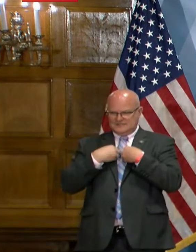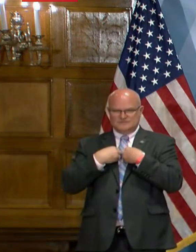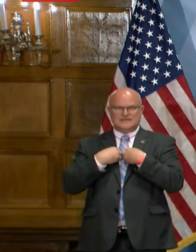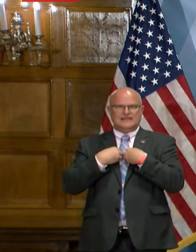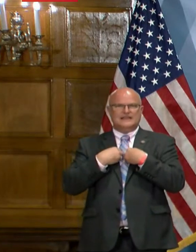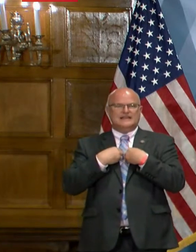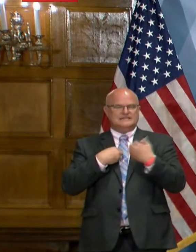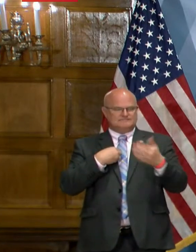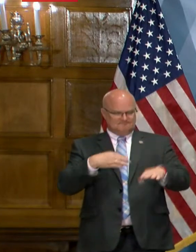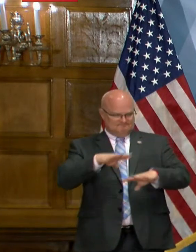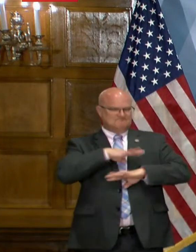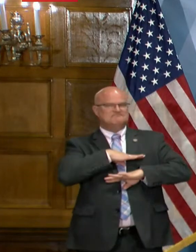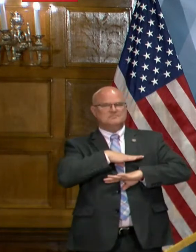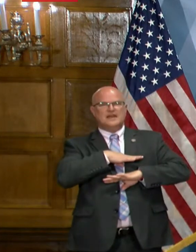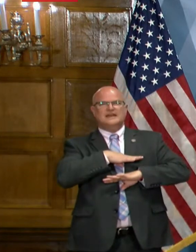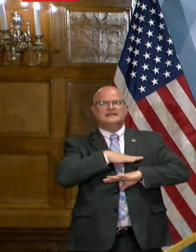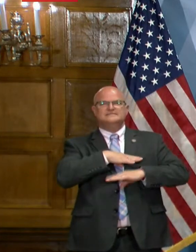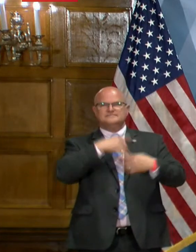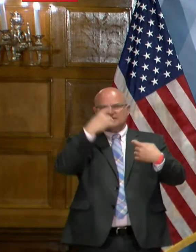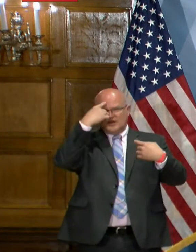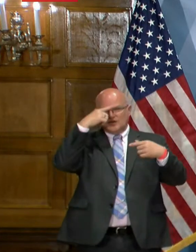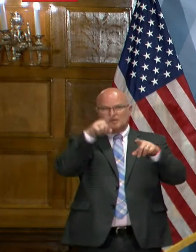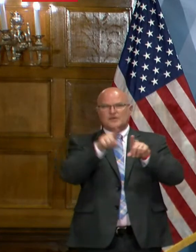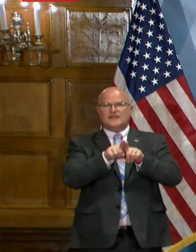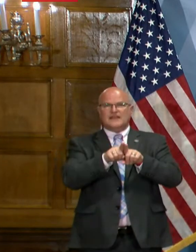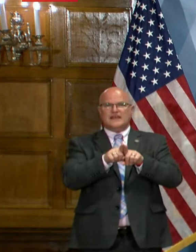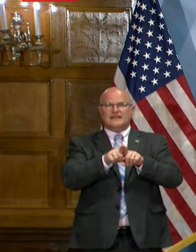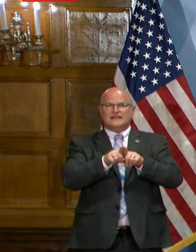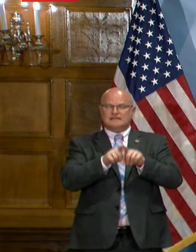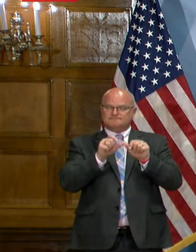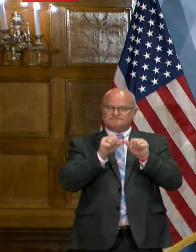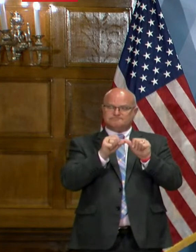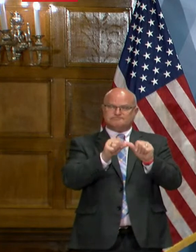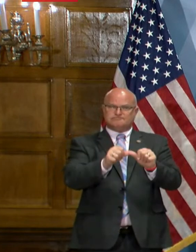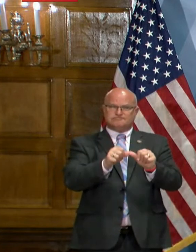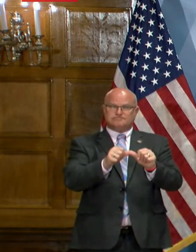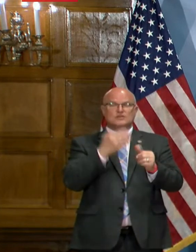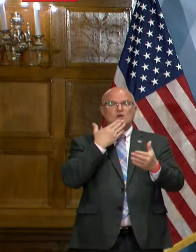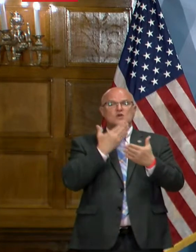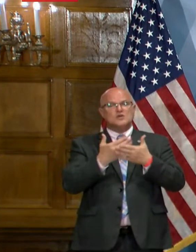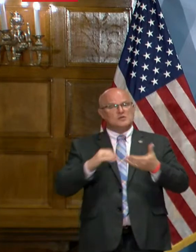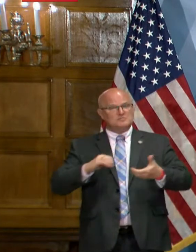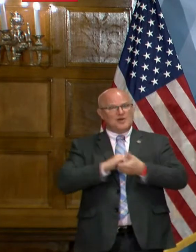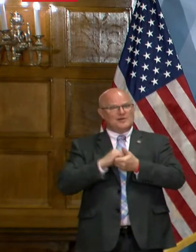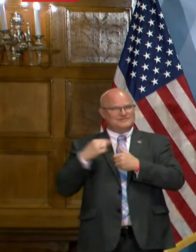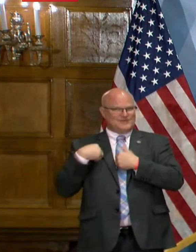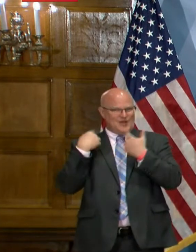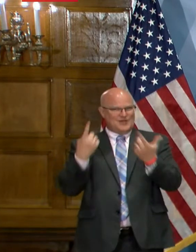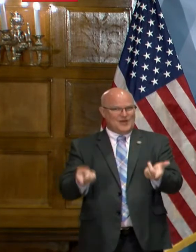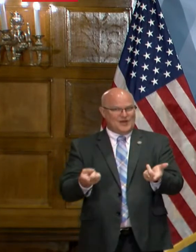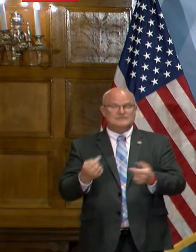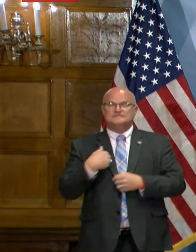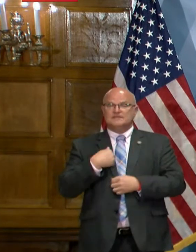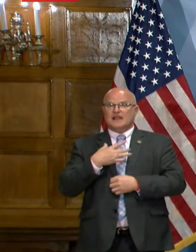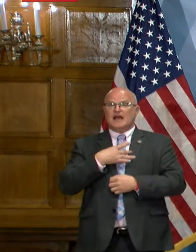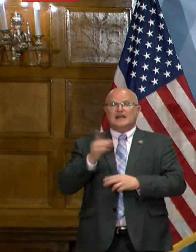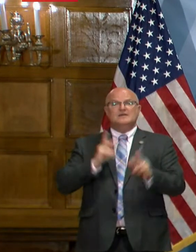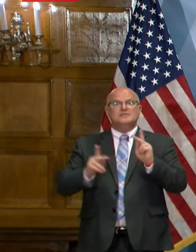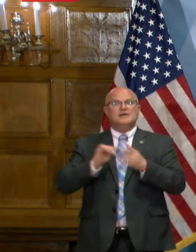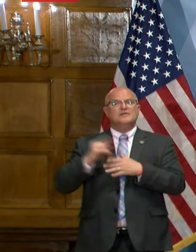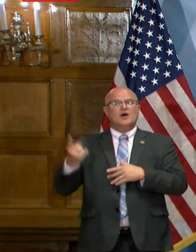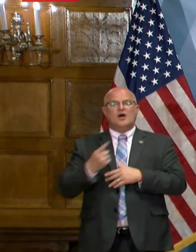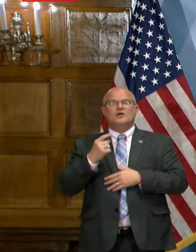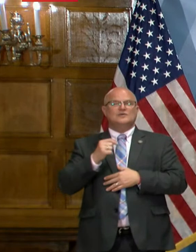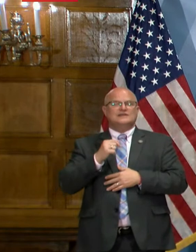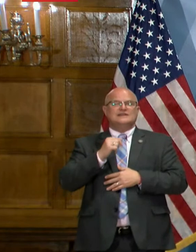me, and we agreed upon that, and we've stuck with it. He's been a good partner through this. I like people that